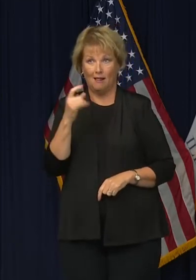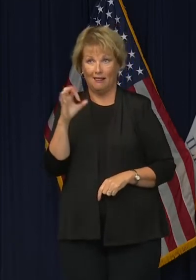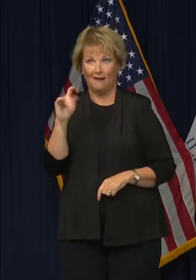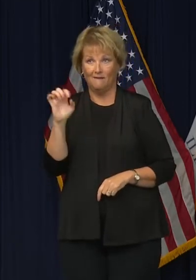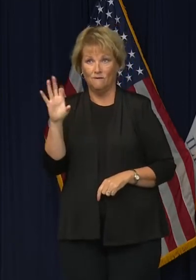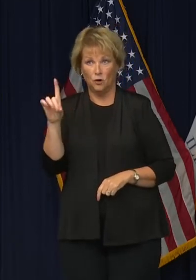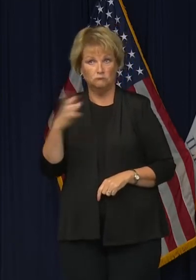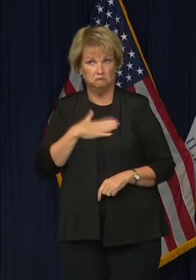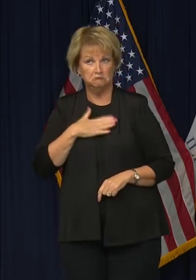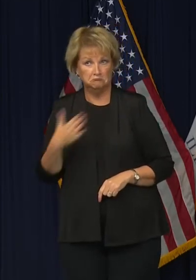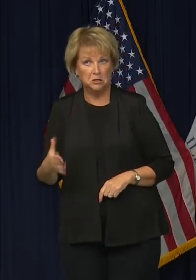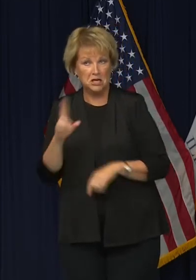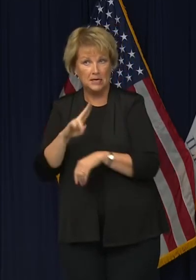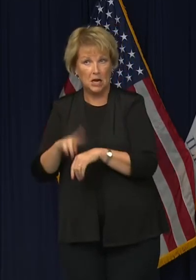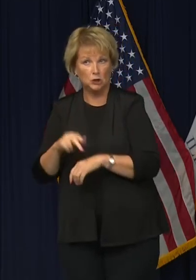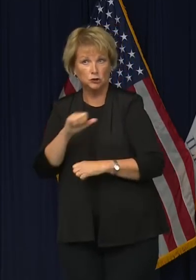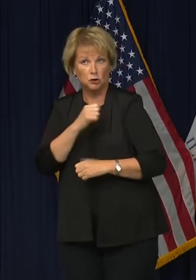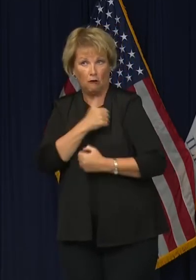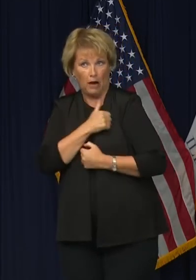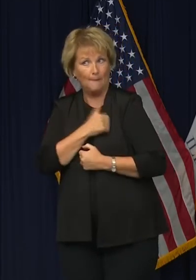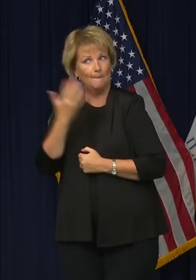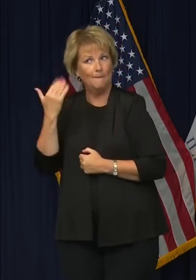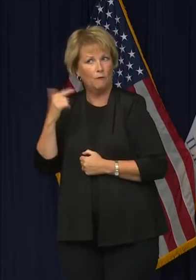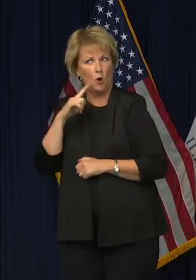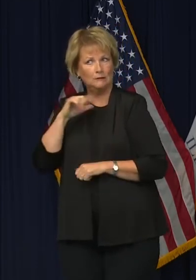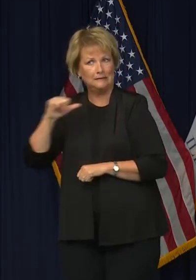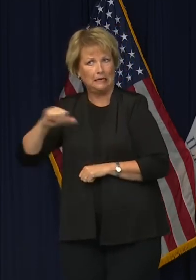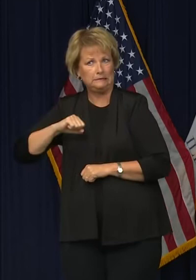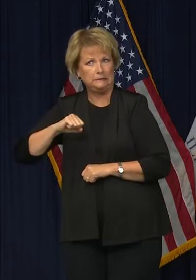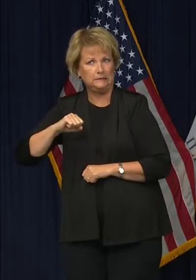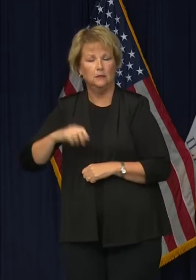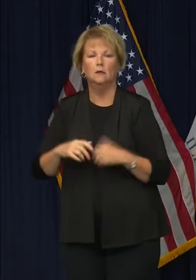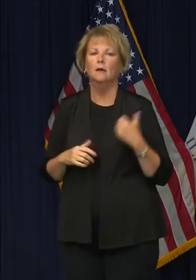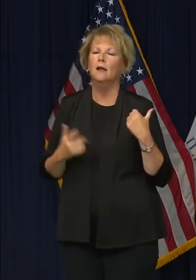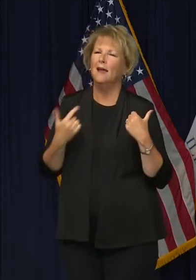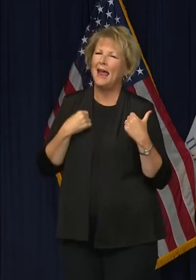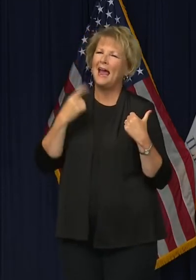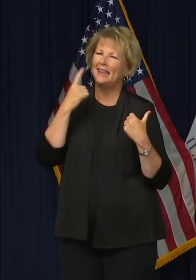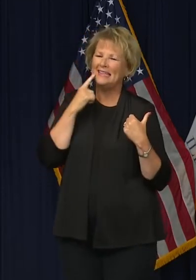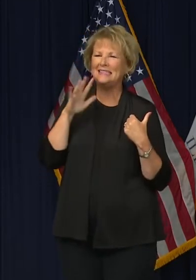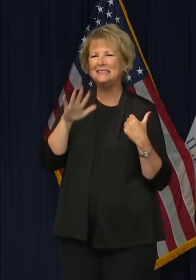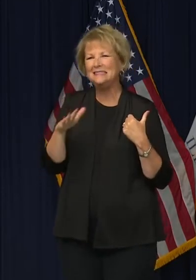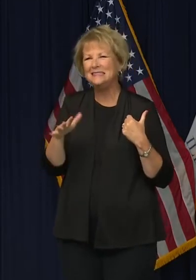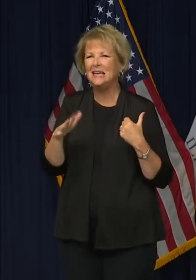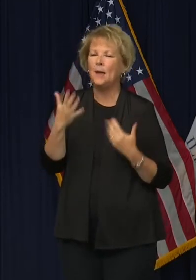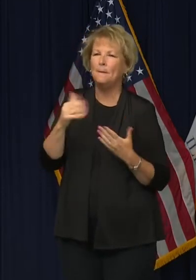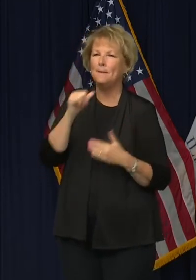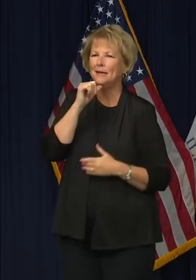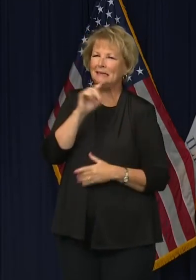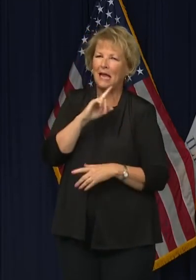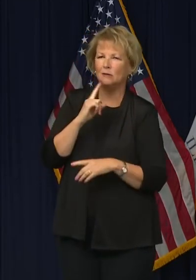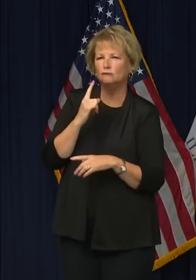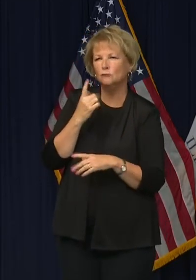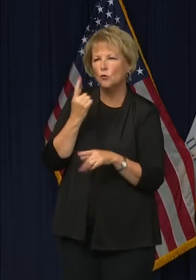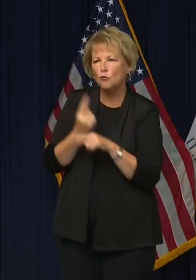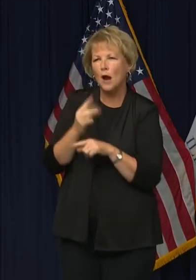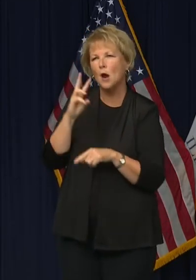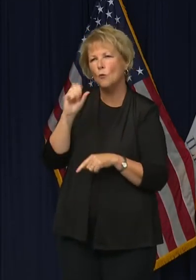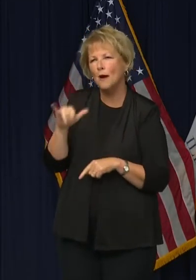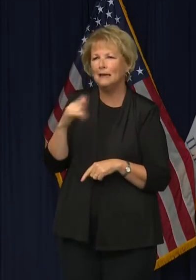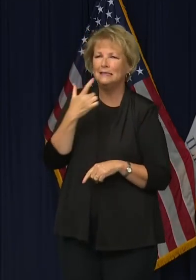the National Guard? She hasn't been in the past. Yeah, I think that's not an accurate way to